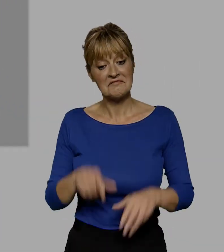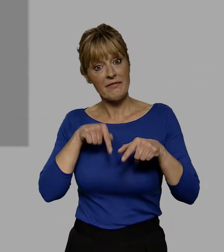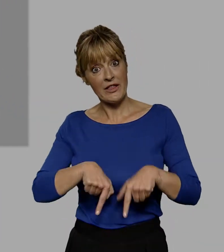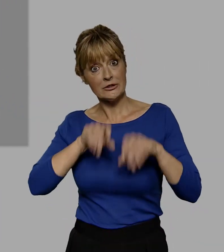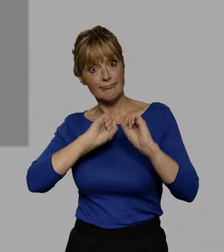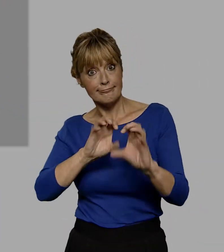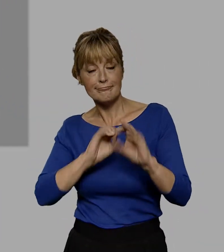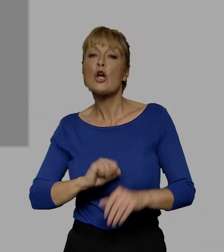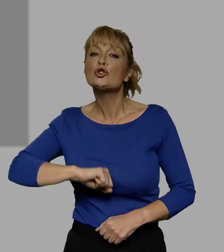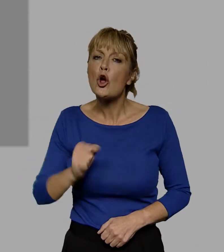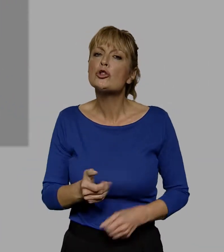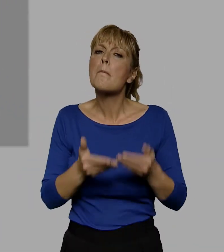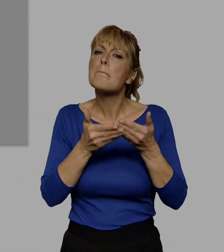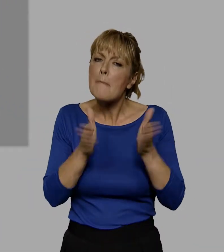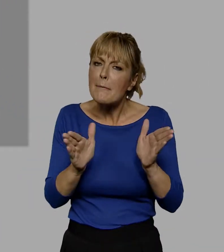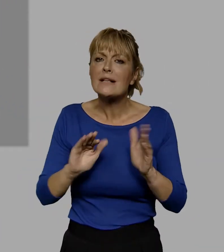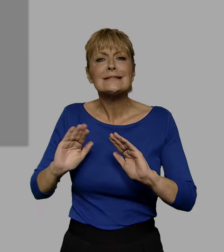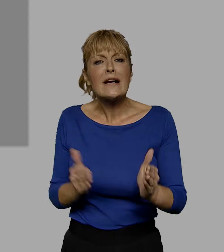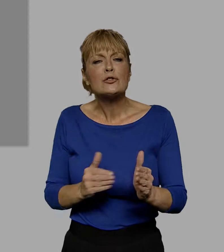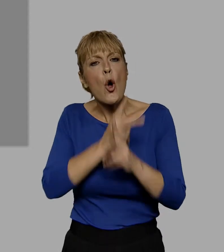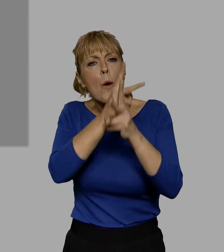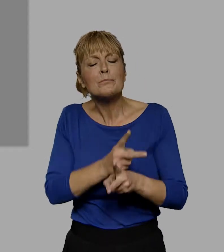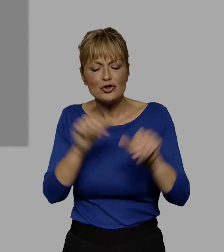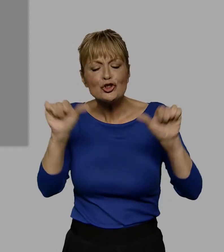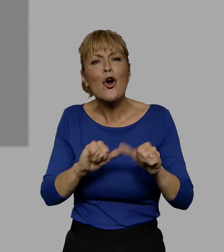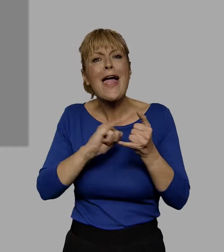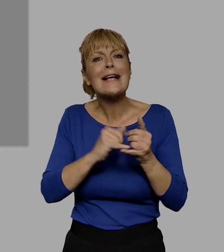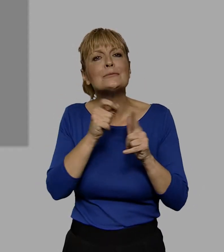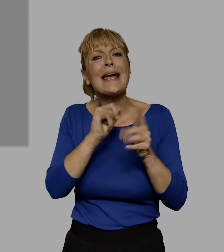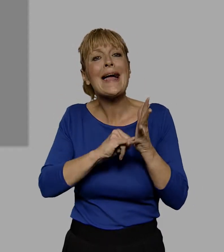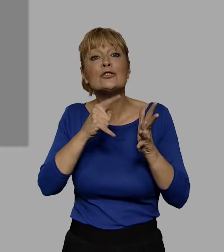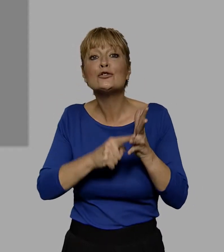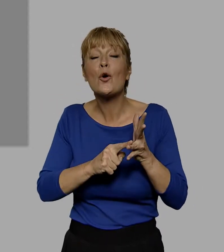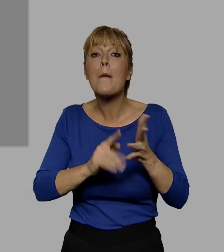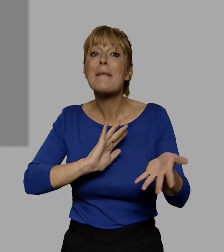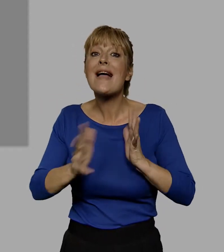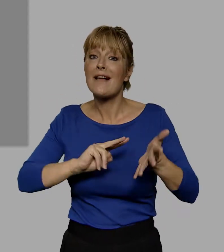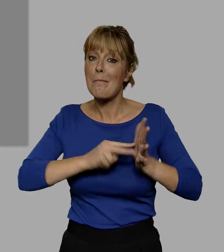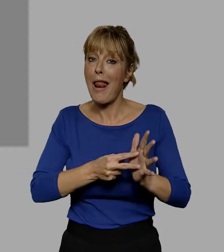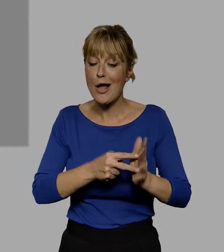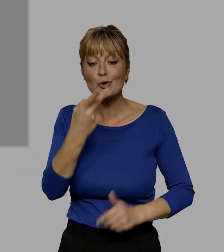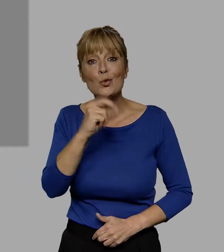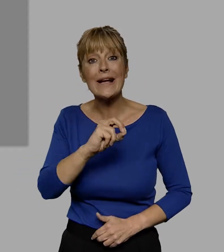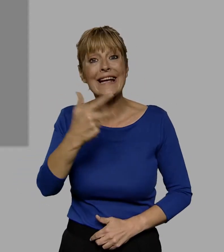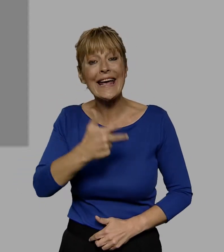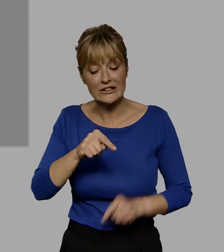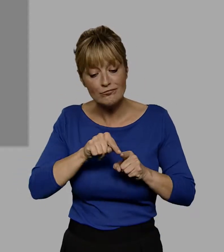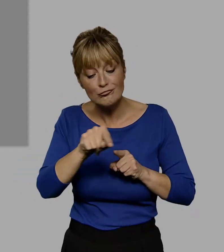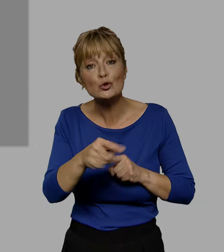The Scottish Public Services Ombudsman, SPSO, British Sign Language BSL Plan 2018 to